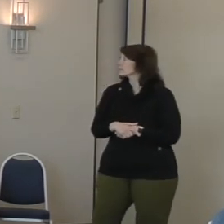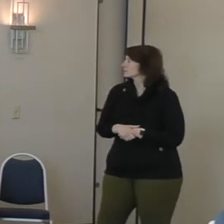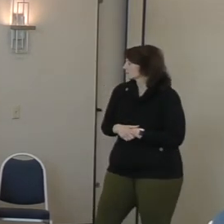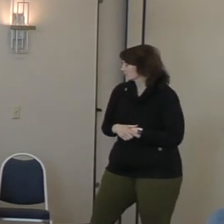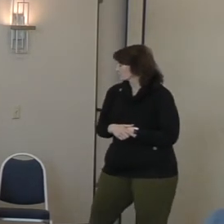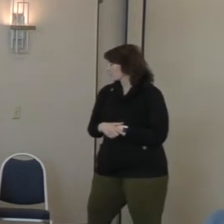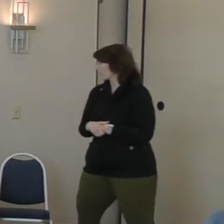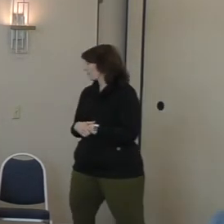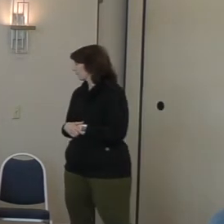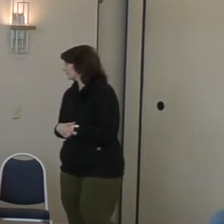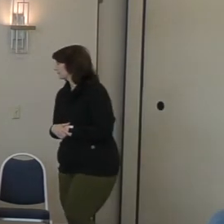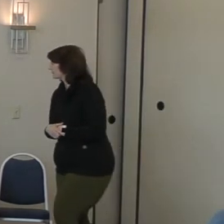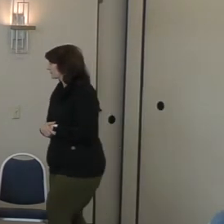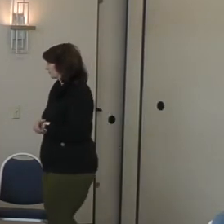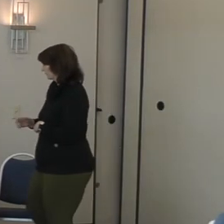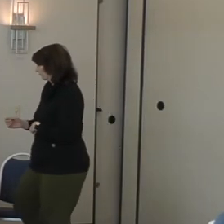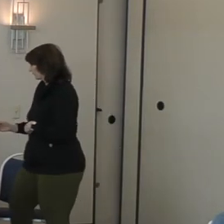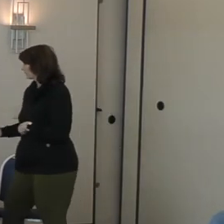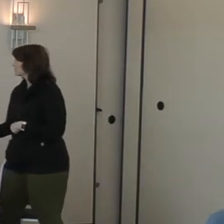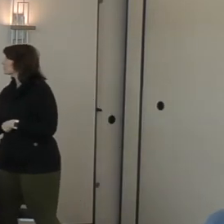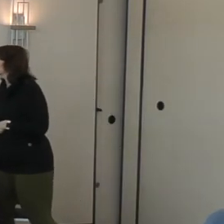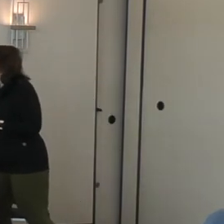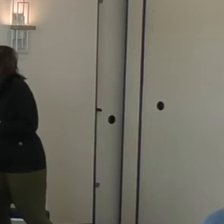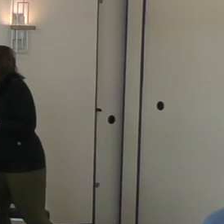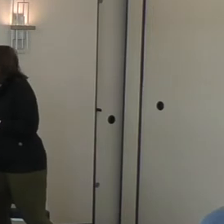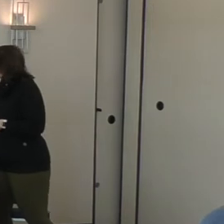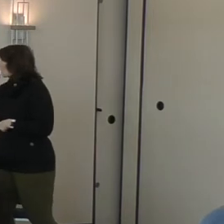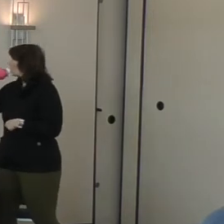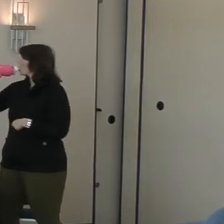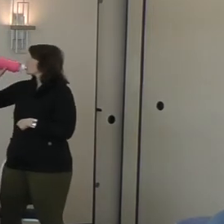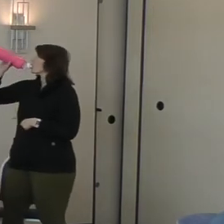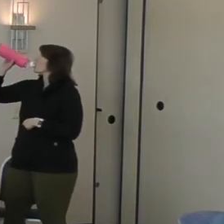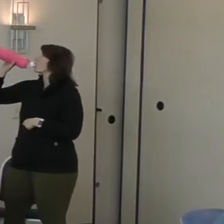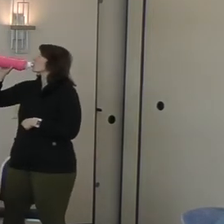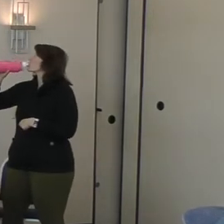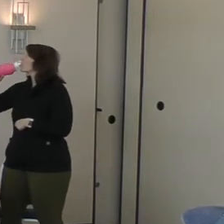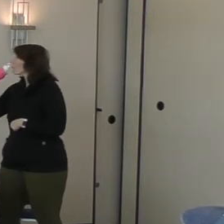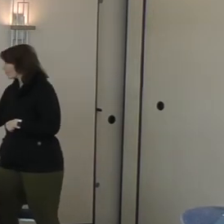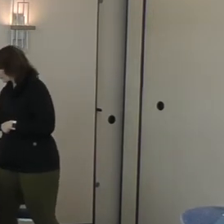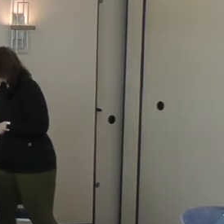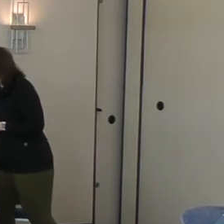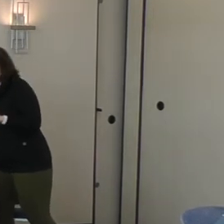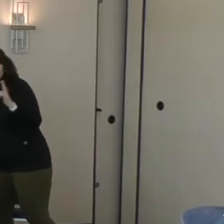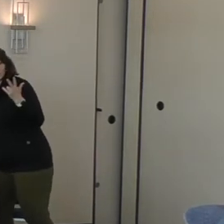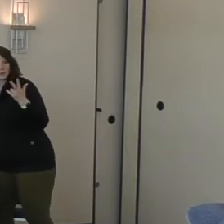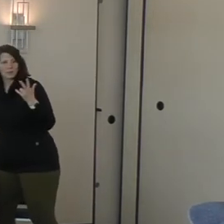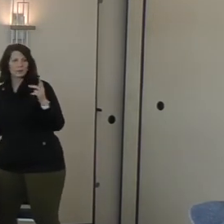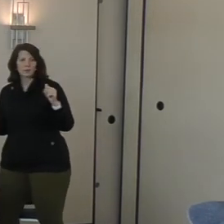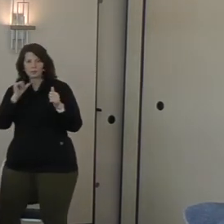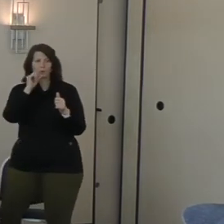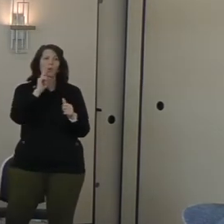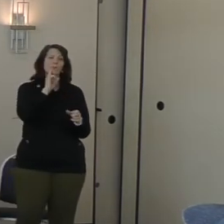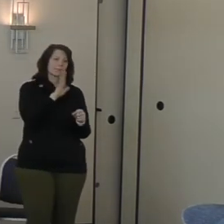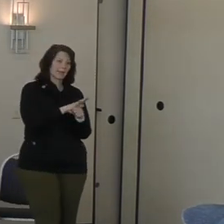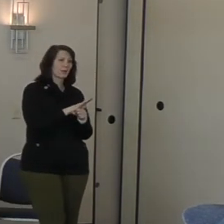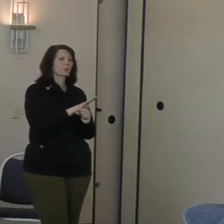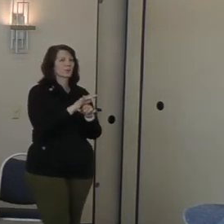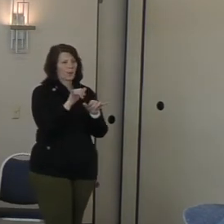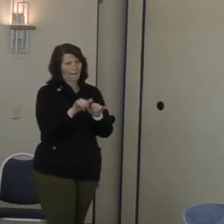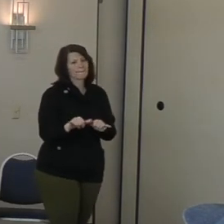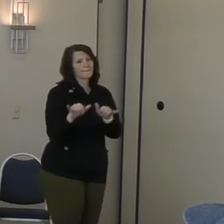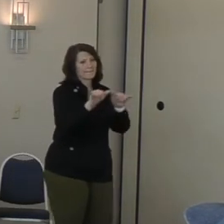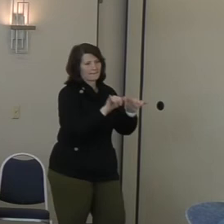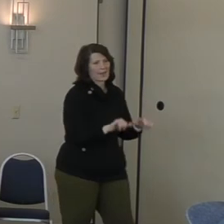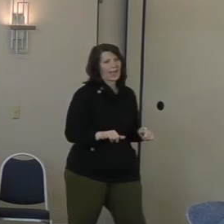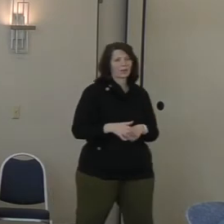is right what they want to do. All right, the third big thing for me, don't be married to a pattern. So